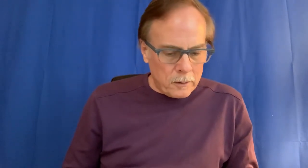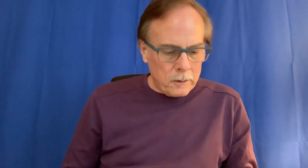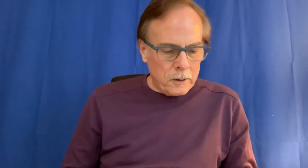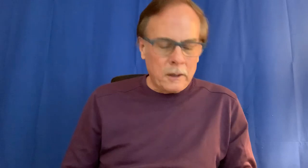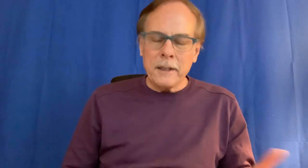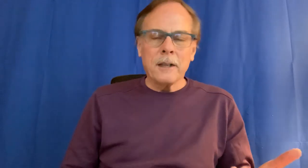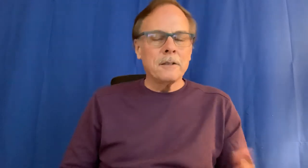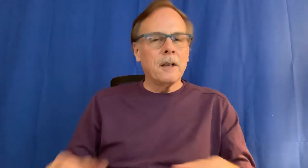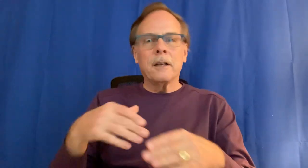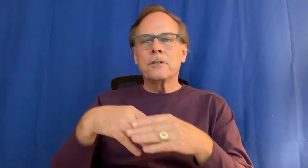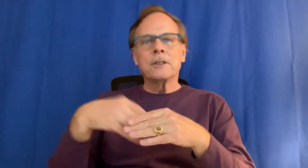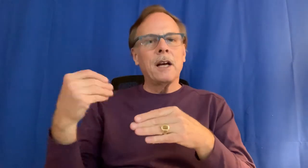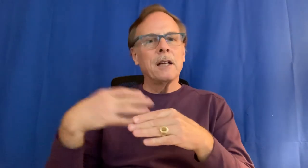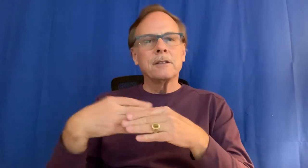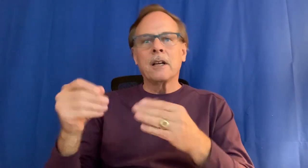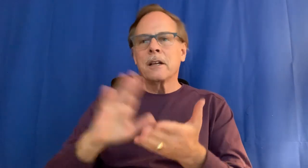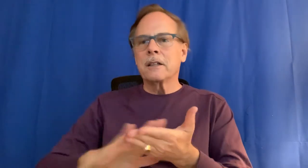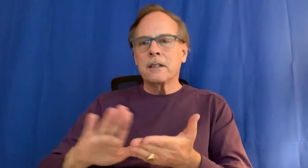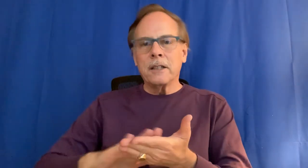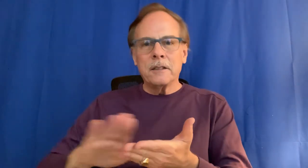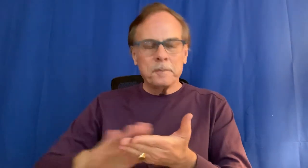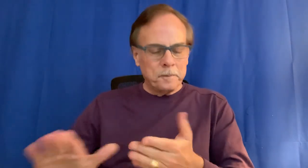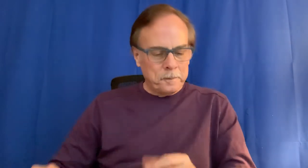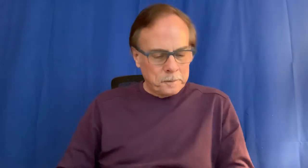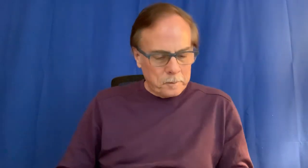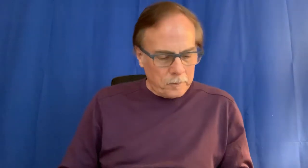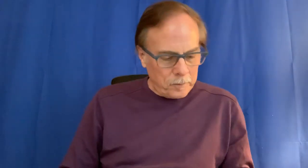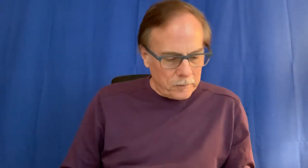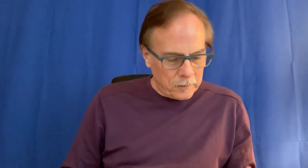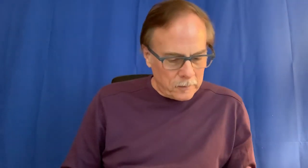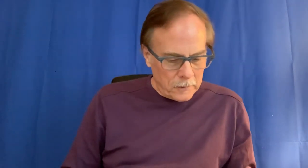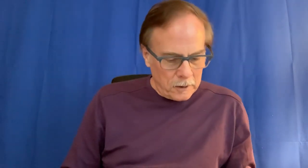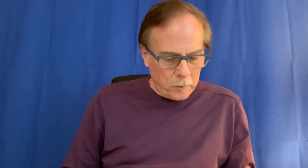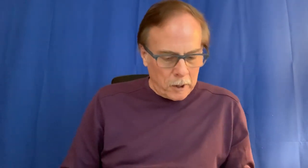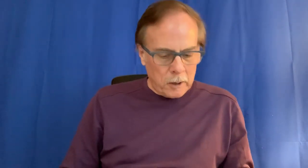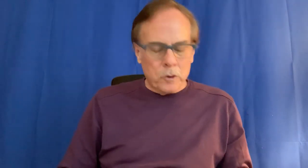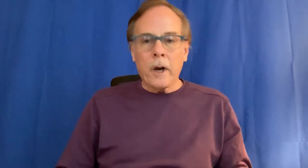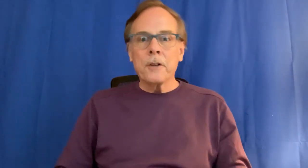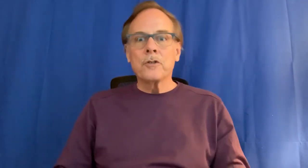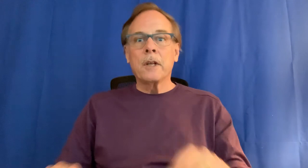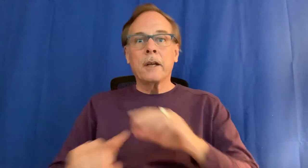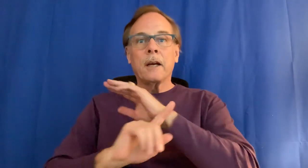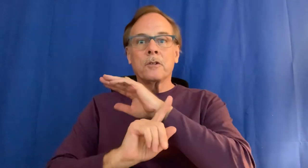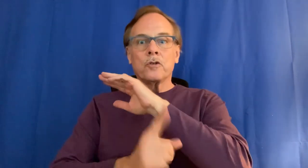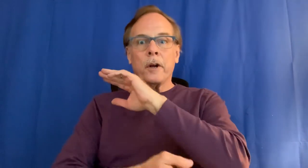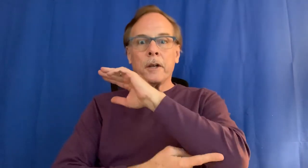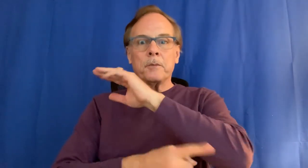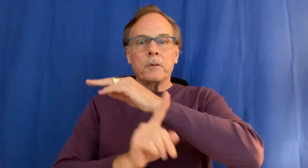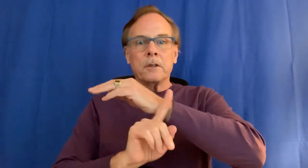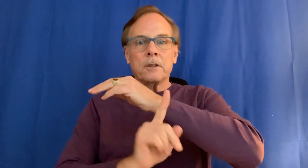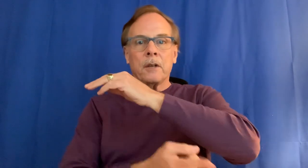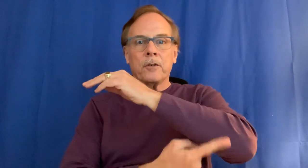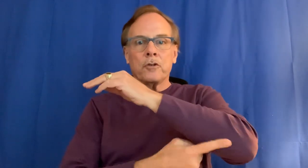The clean outside, just outside clean. The bottom, trash, take out the trash. Remember the sign for